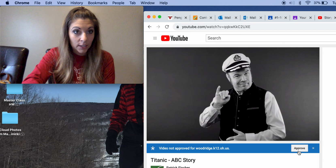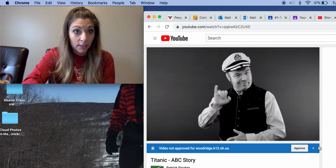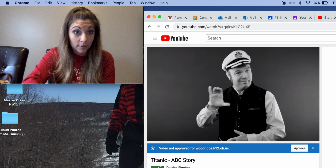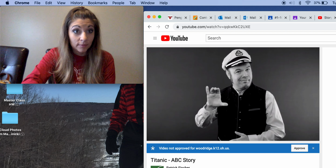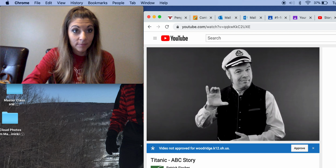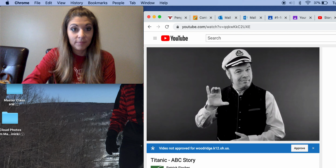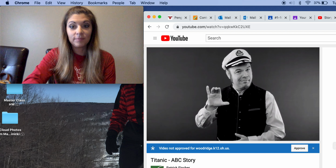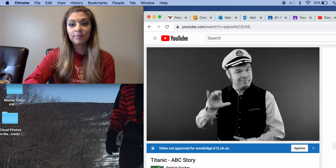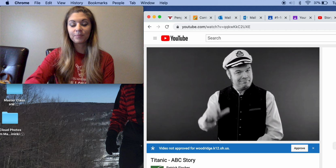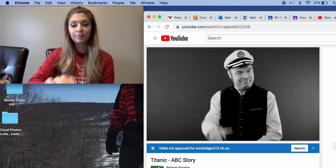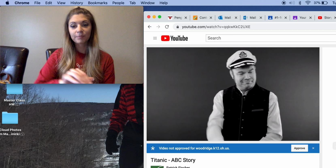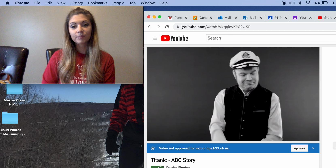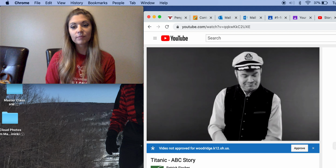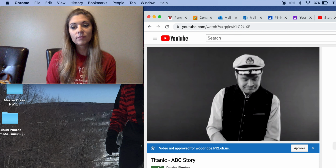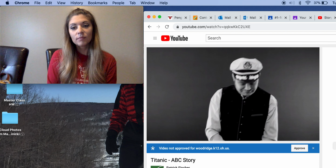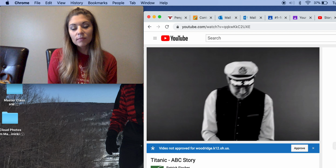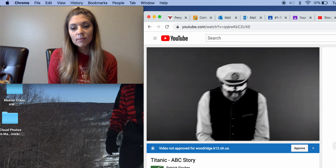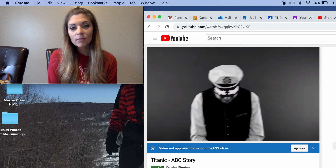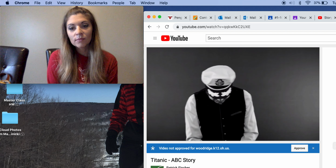Titanic.